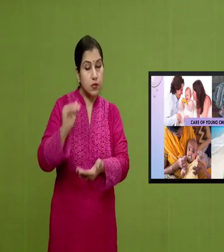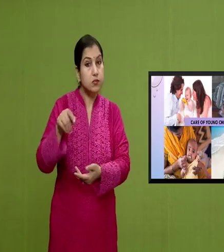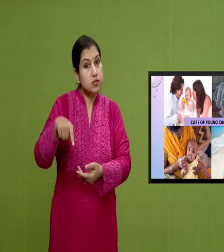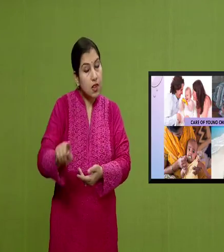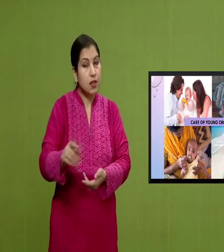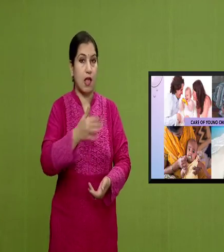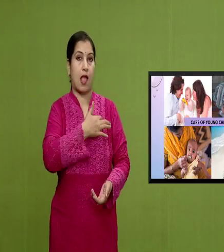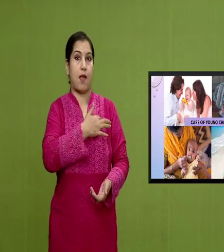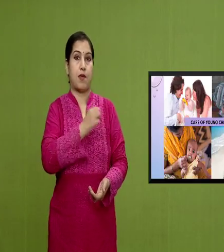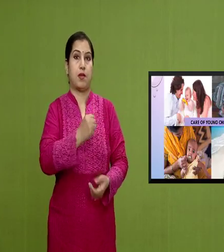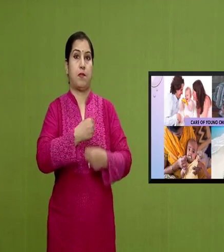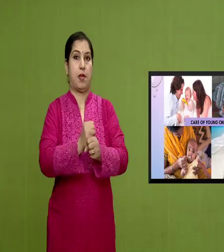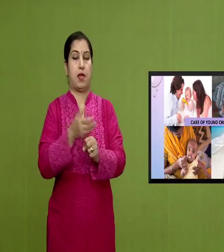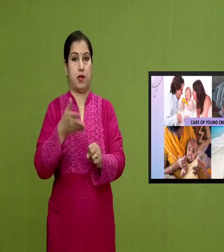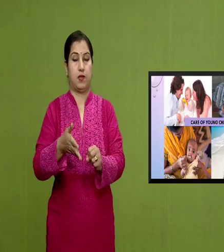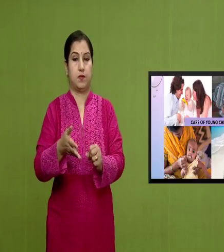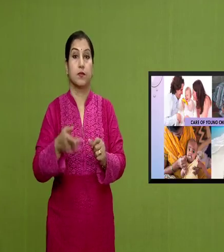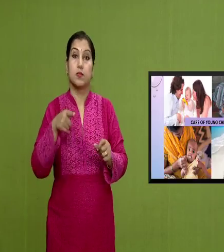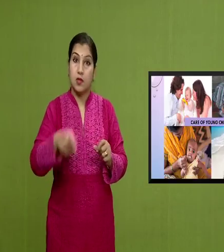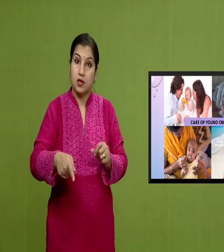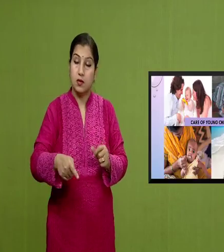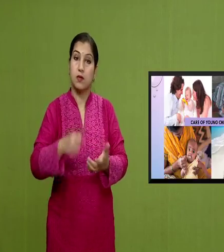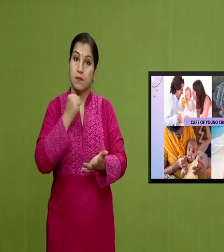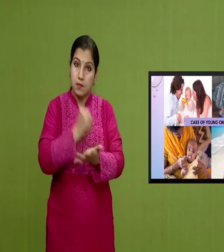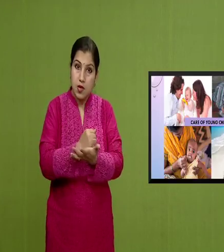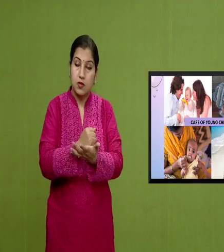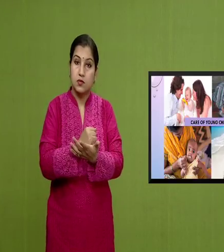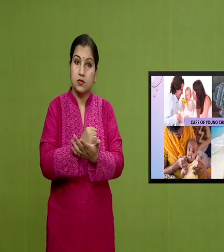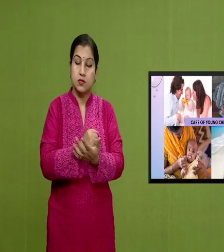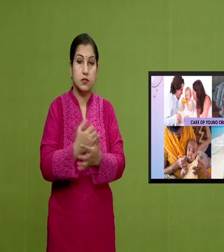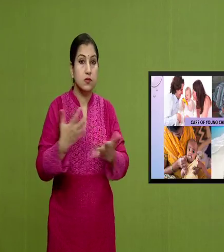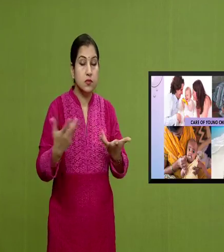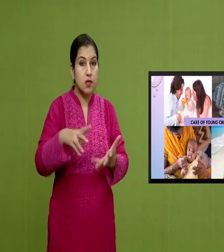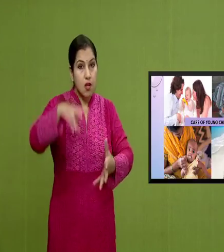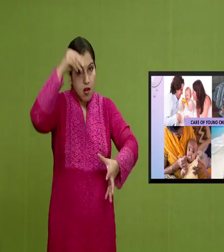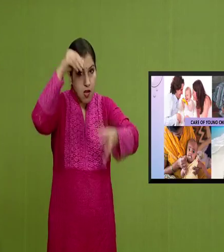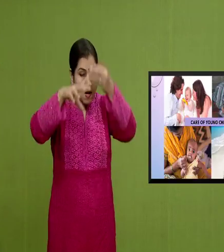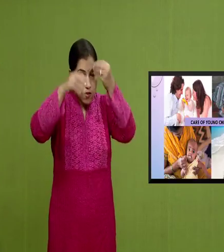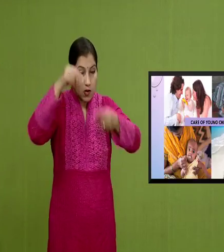habit that may be established for rest of the life.